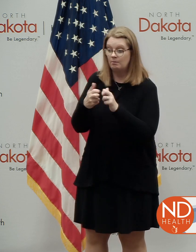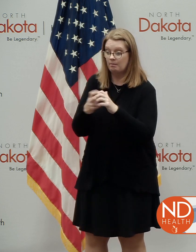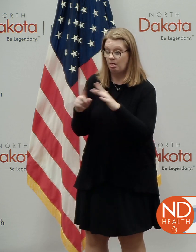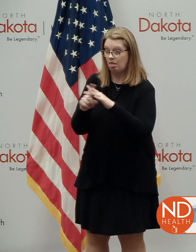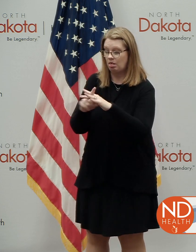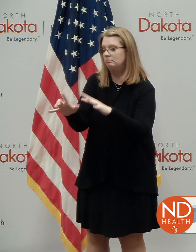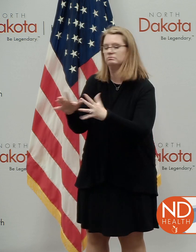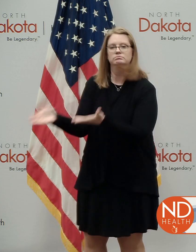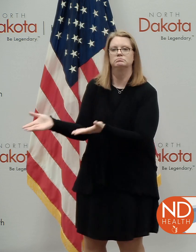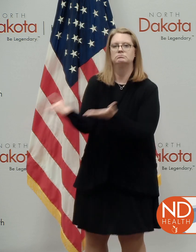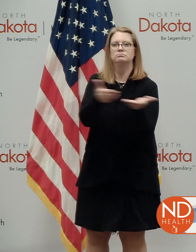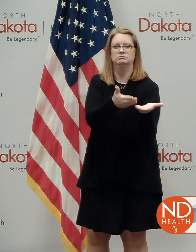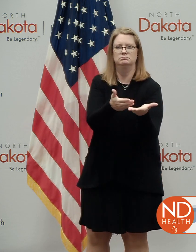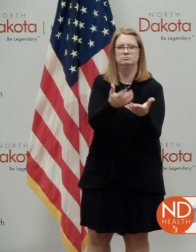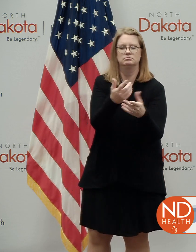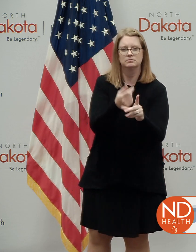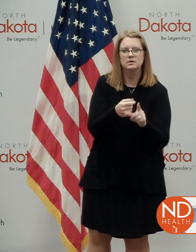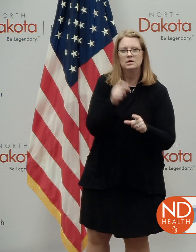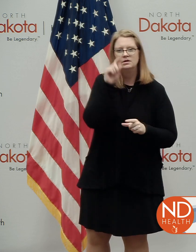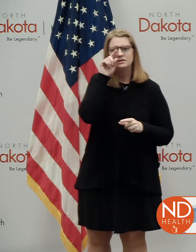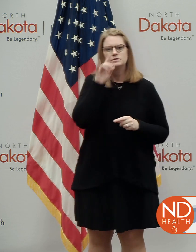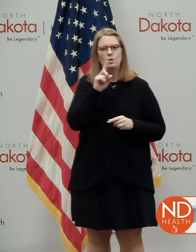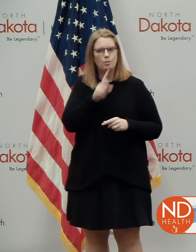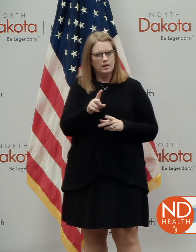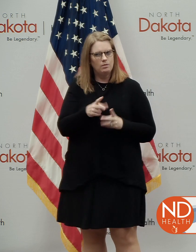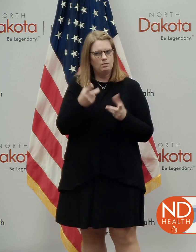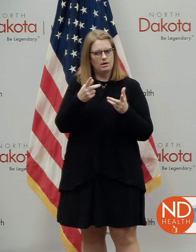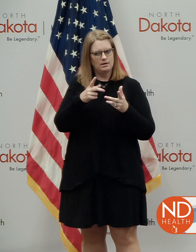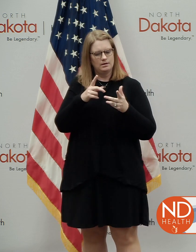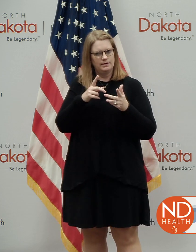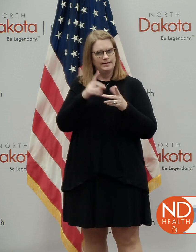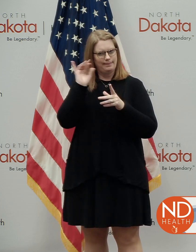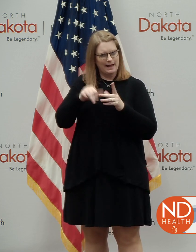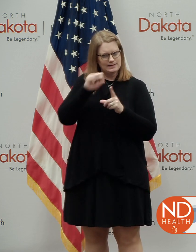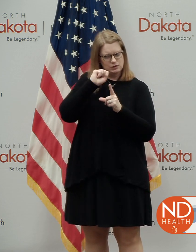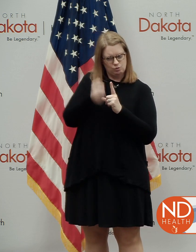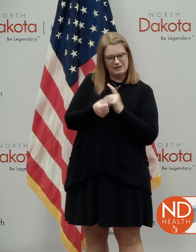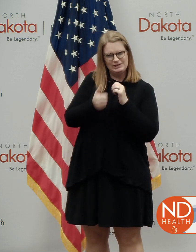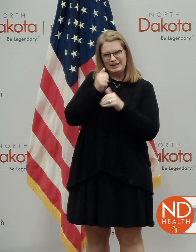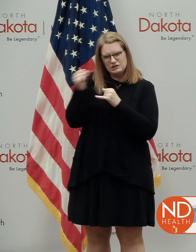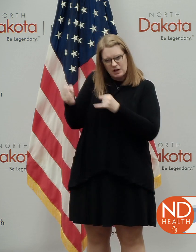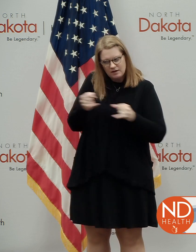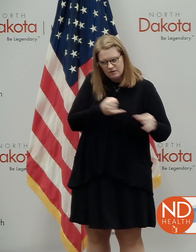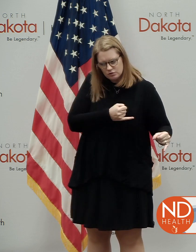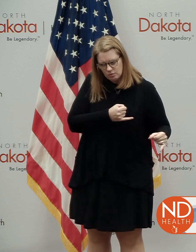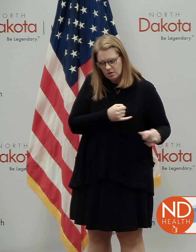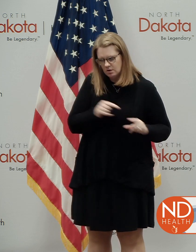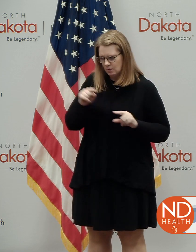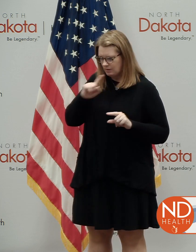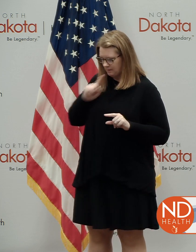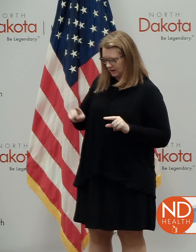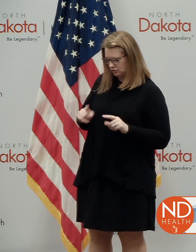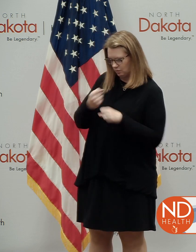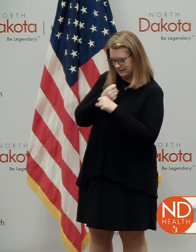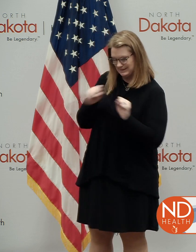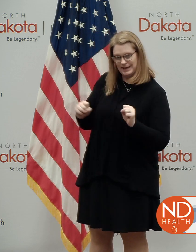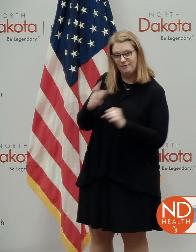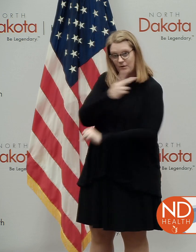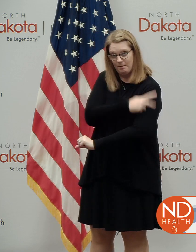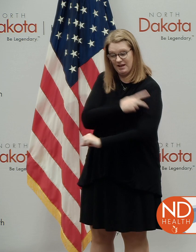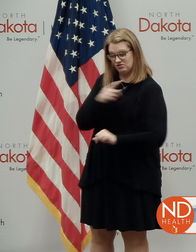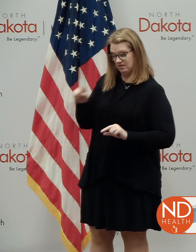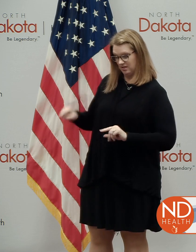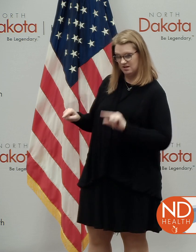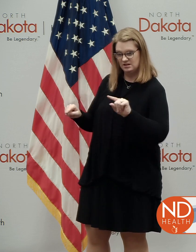for what's best and most safe for that patient, not for capacity, not for what's going on